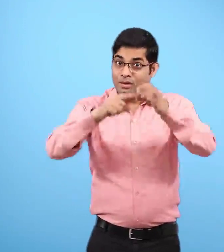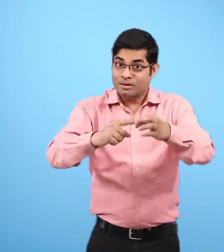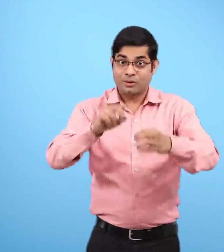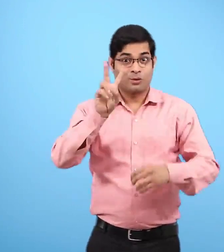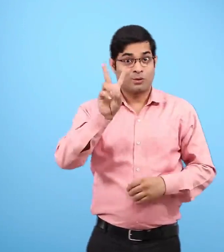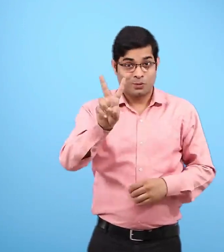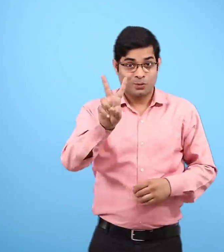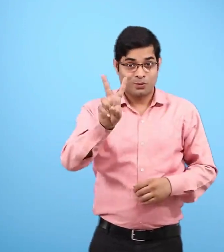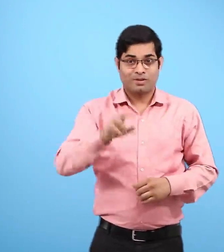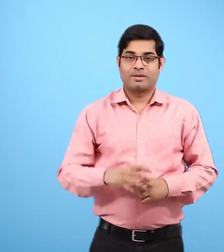Question 2.